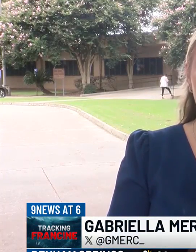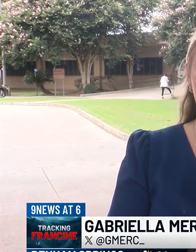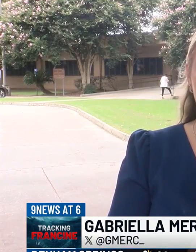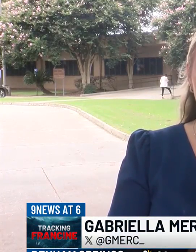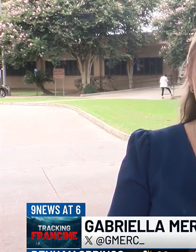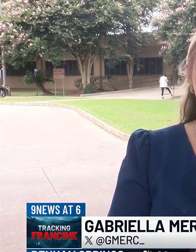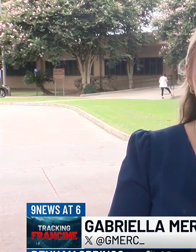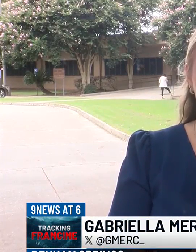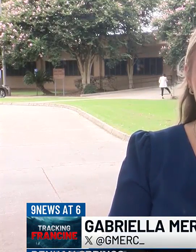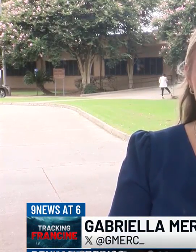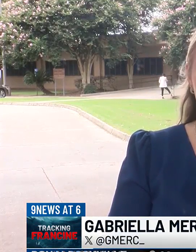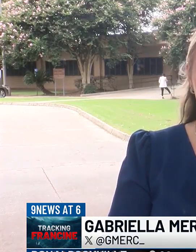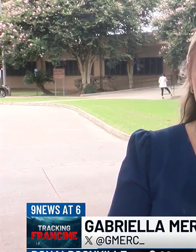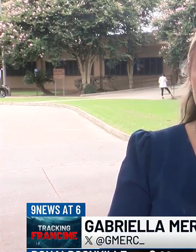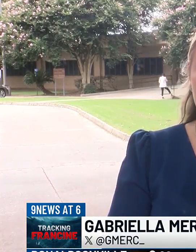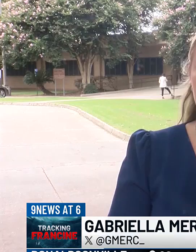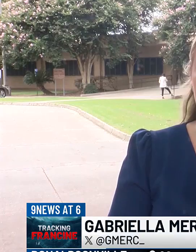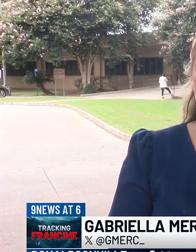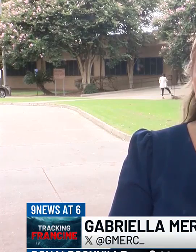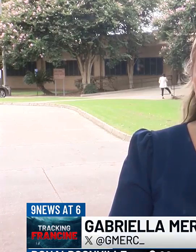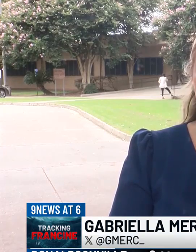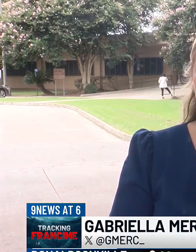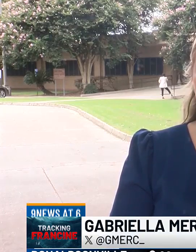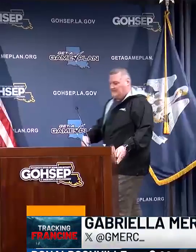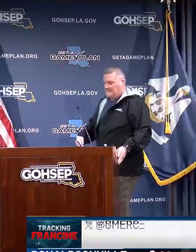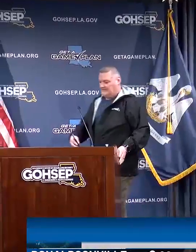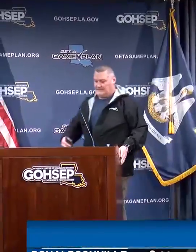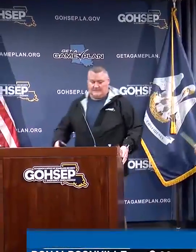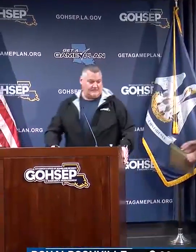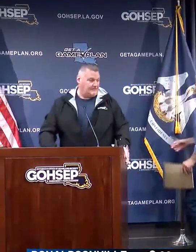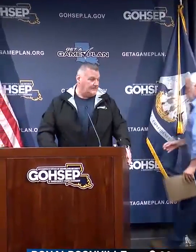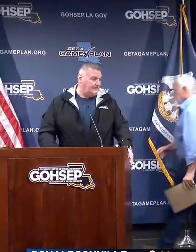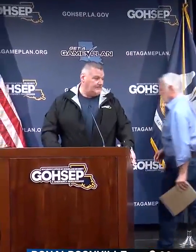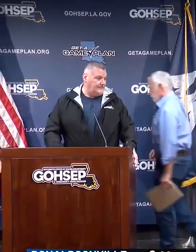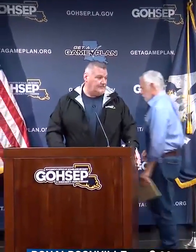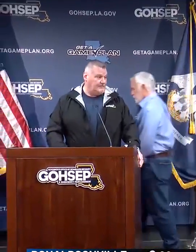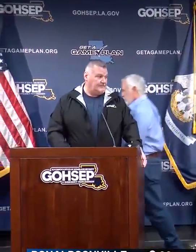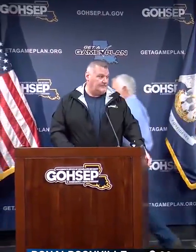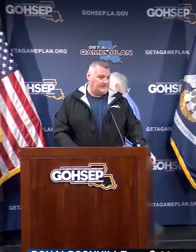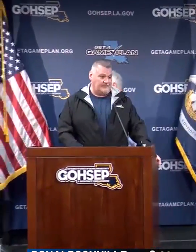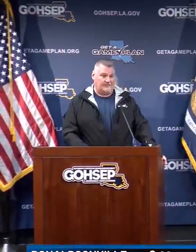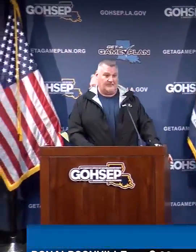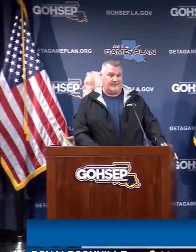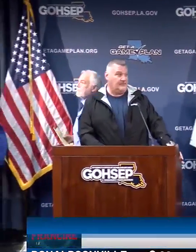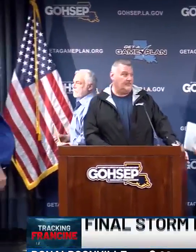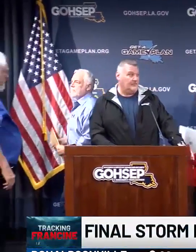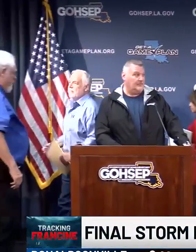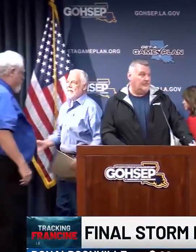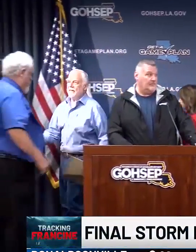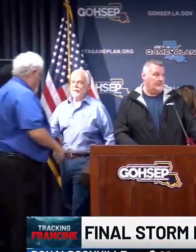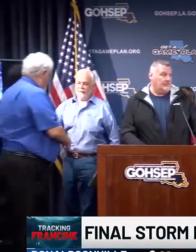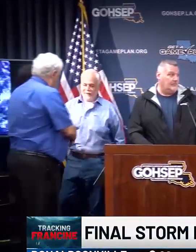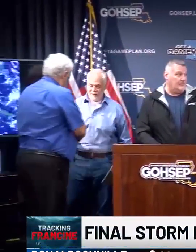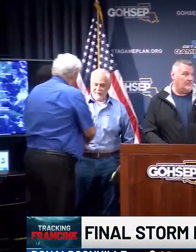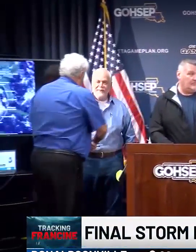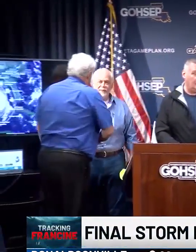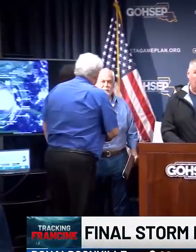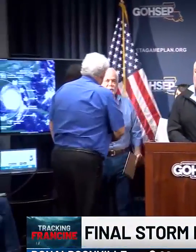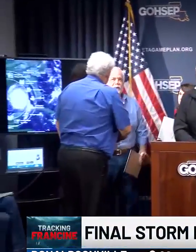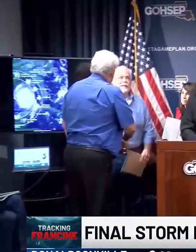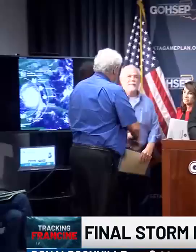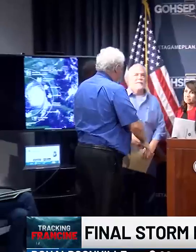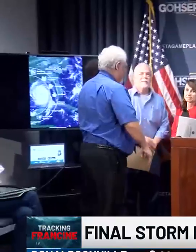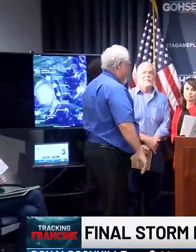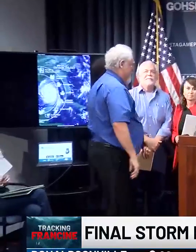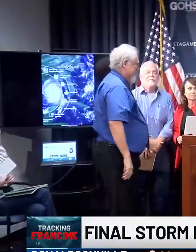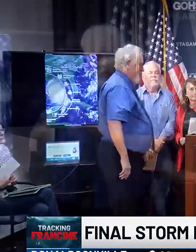they're finishing up preparations are on the state and you should be doing the same. It's crunch time for Governor Jeff Landry and other state agencies to make sure their storm plans